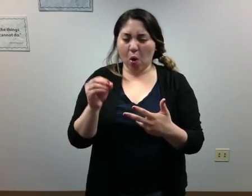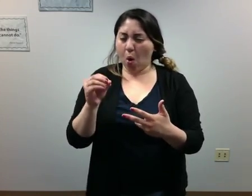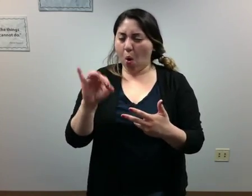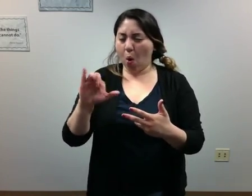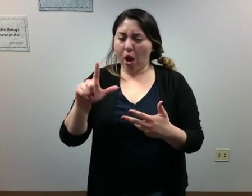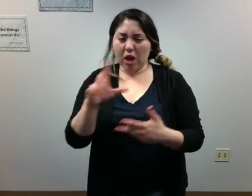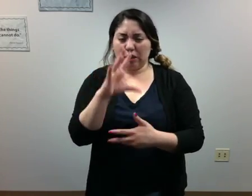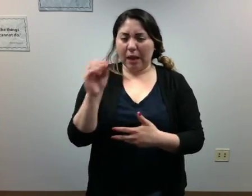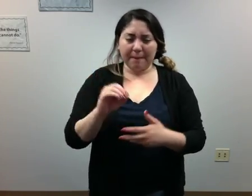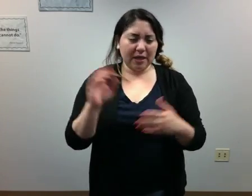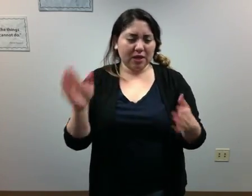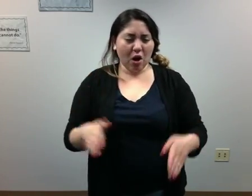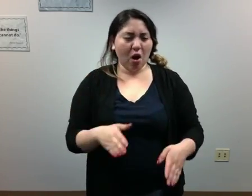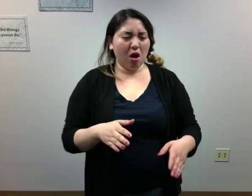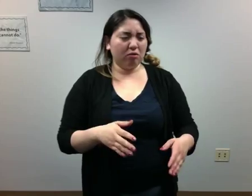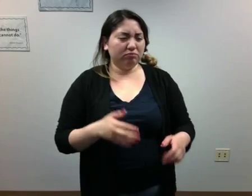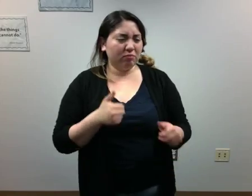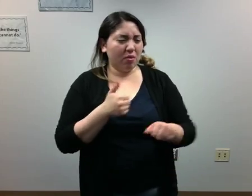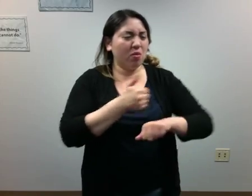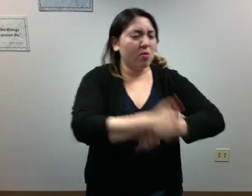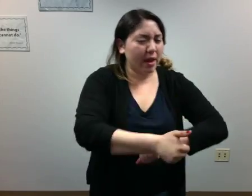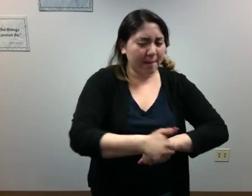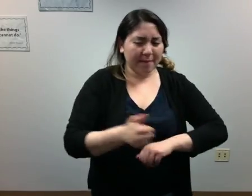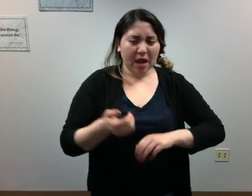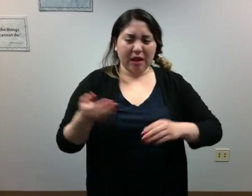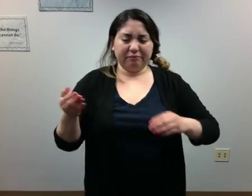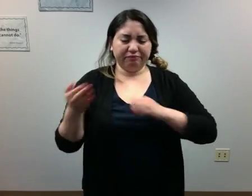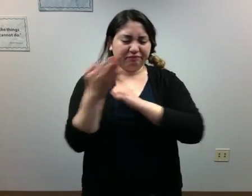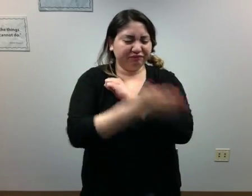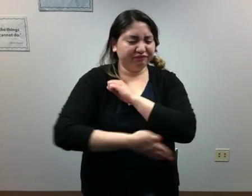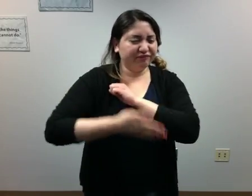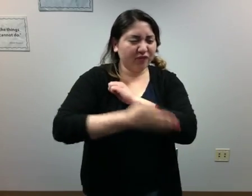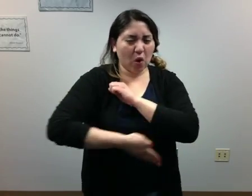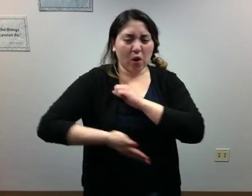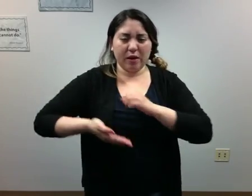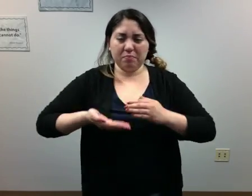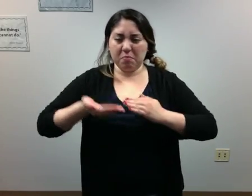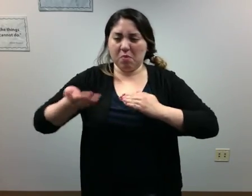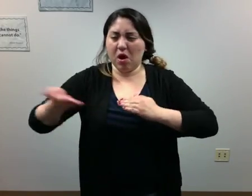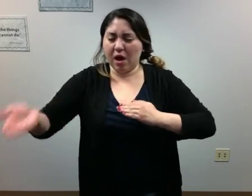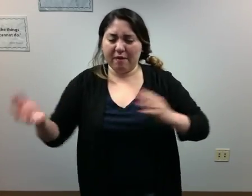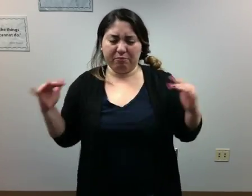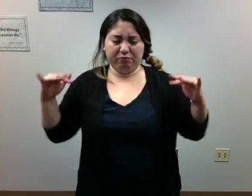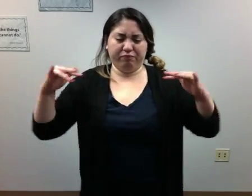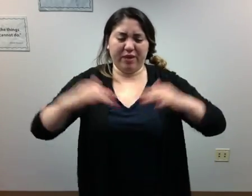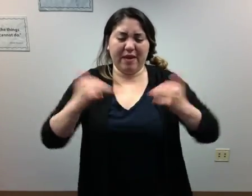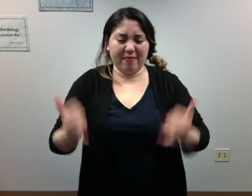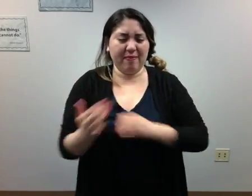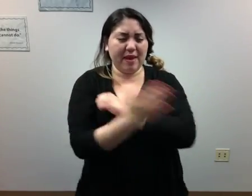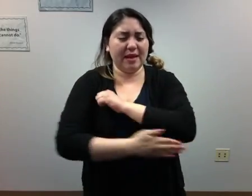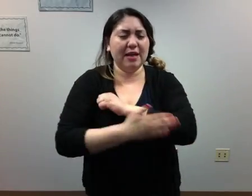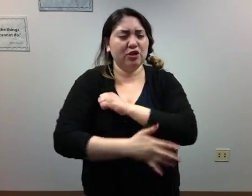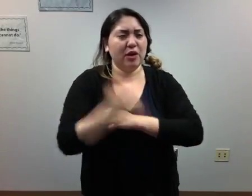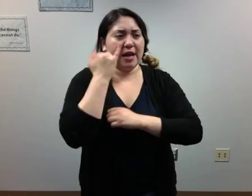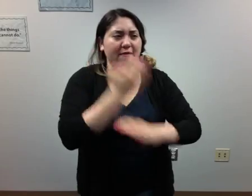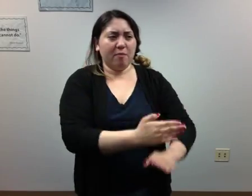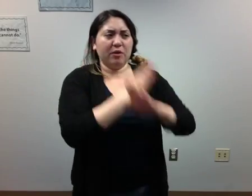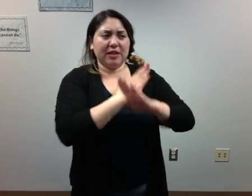being threatened by foreign products flooding this country, that you're protectionist if you think the government should enforce